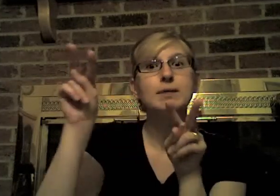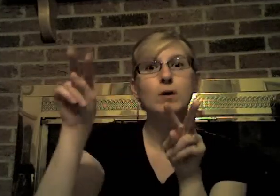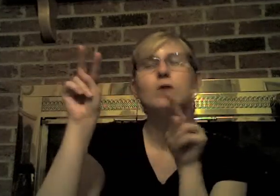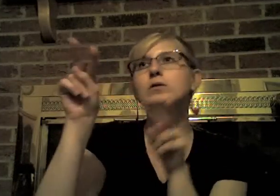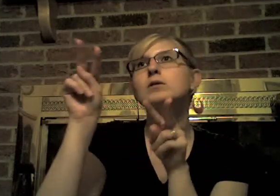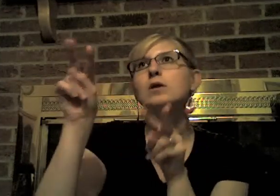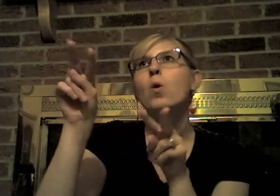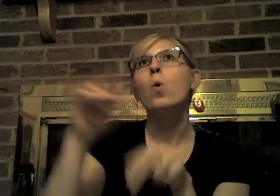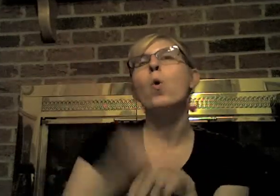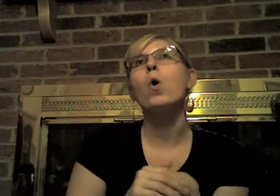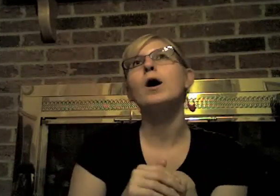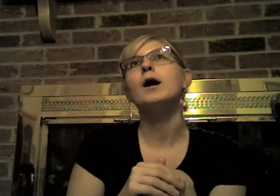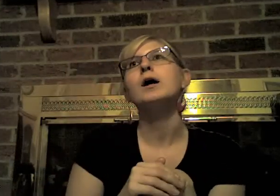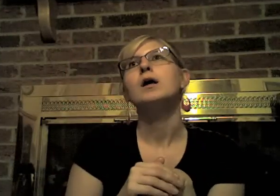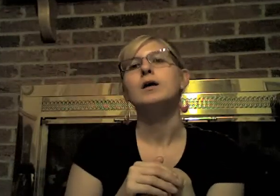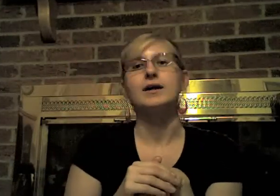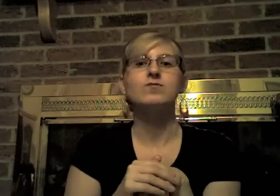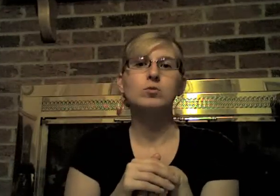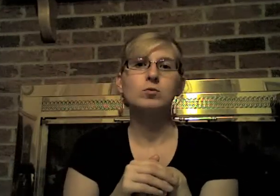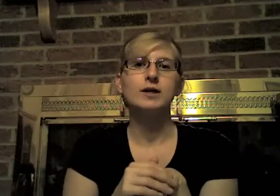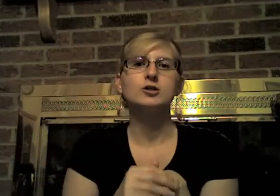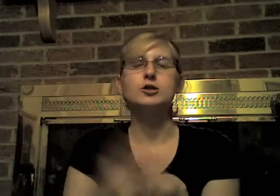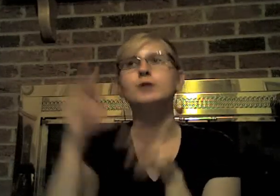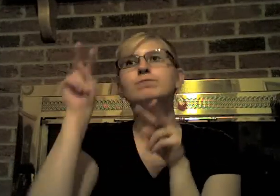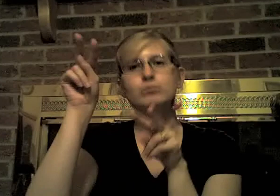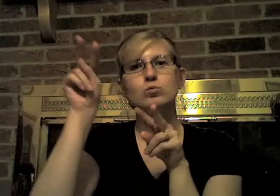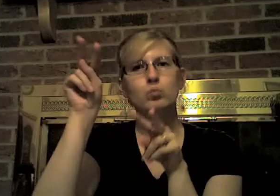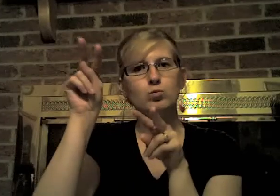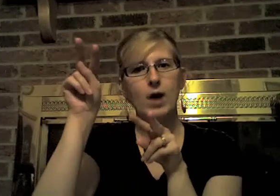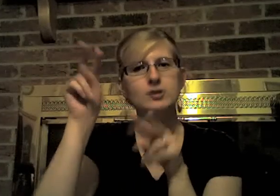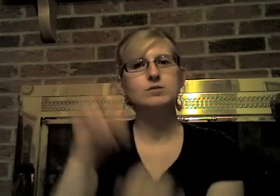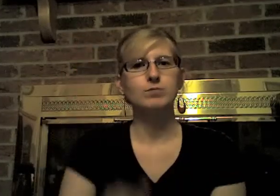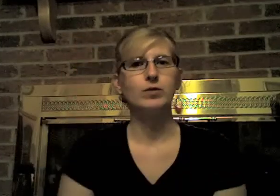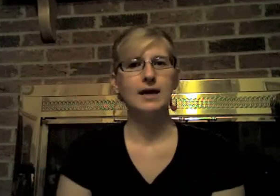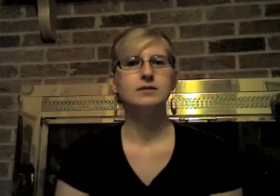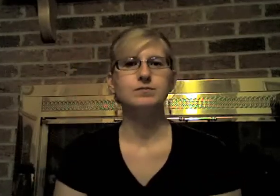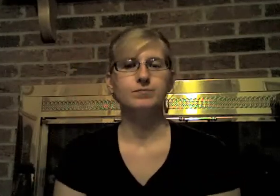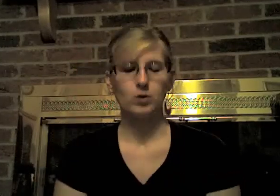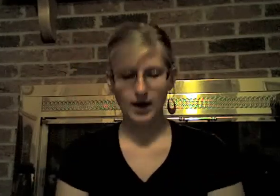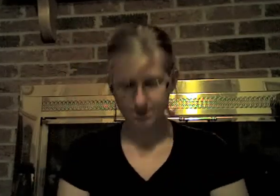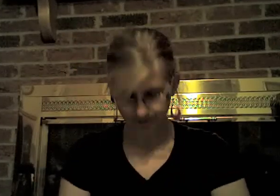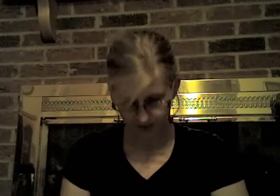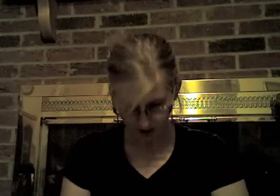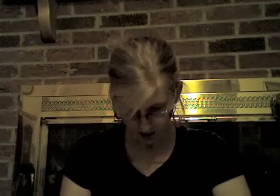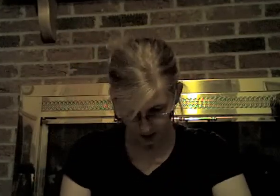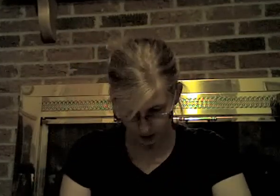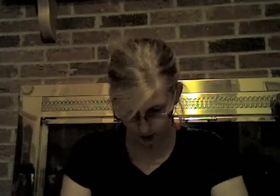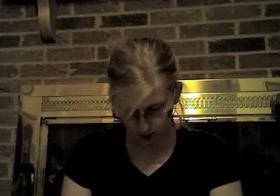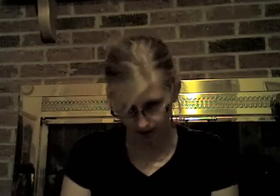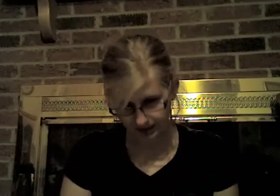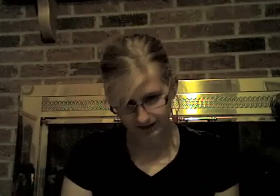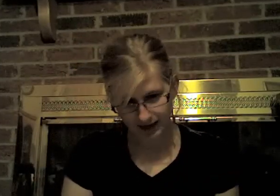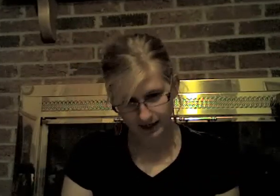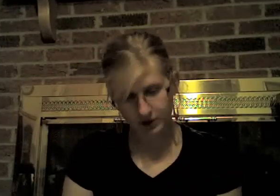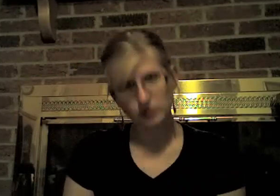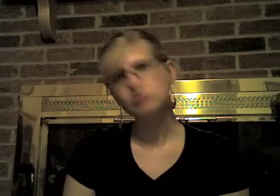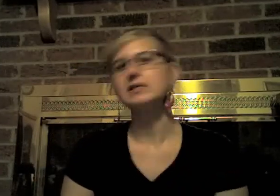people, or informal register, watch, both hands. Okay? So I believe that concludes list